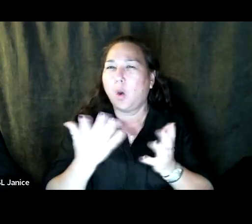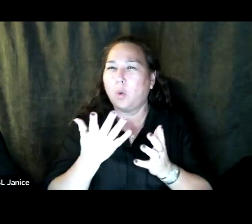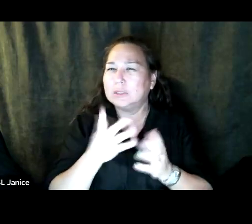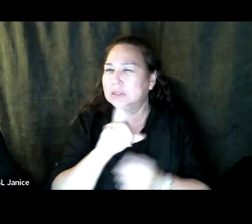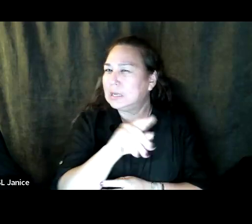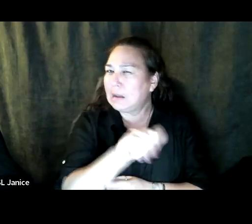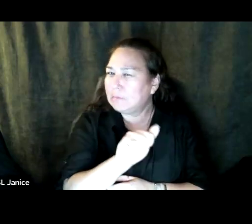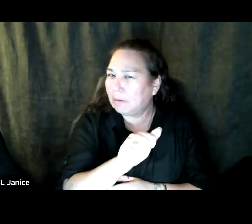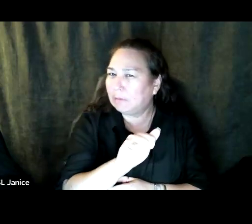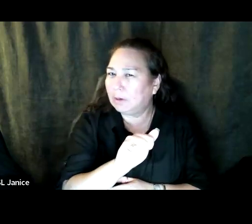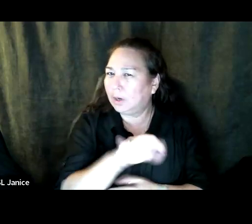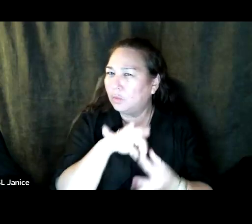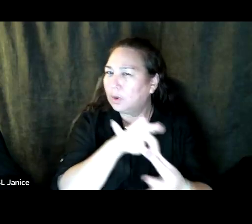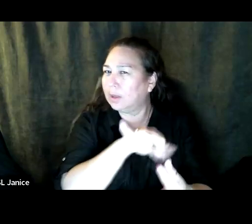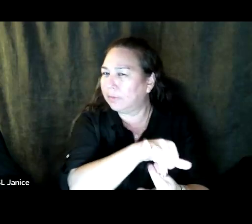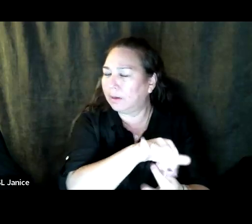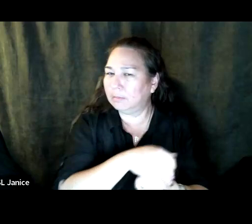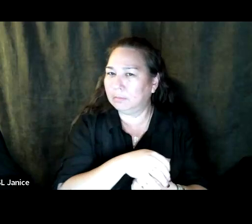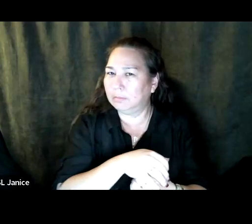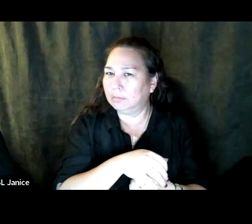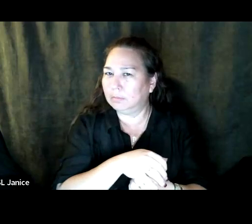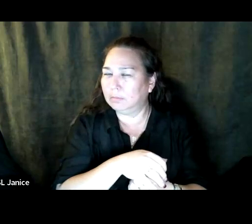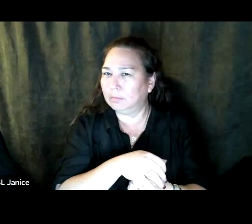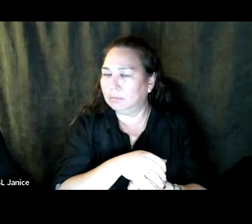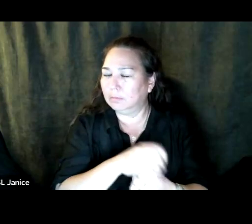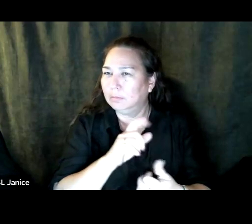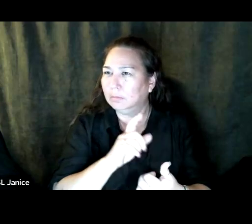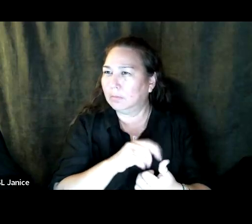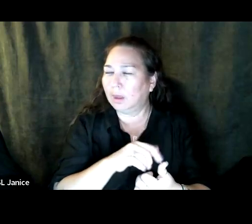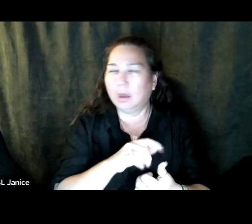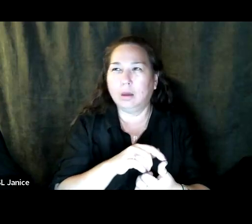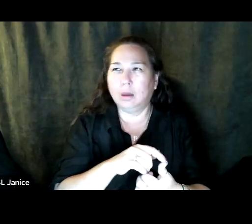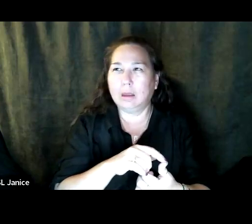think is, I think two pieces, like what's the cause? Where, like sort of what has